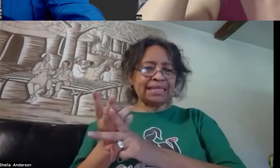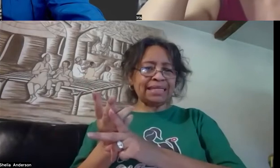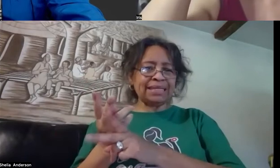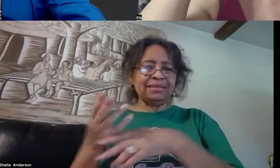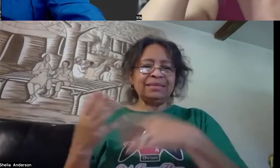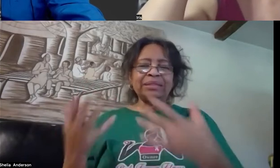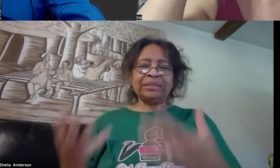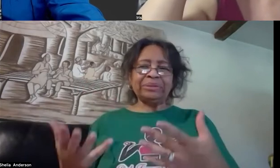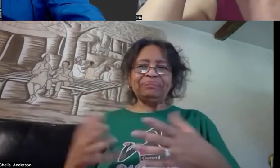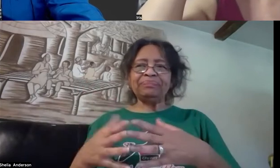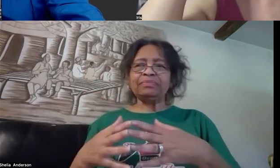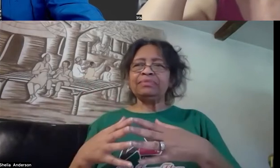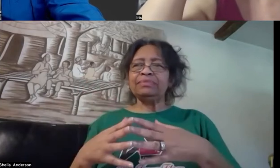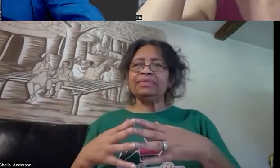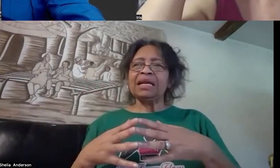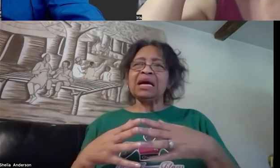products.